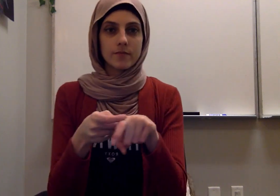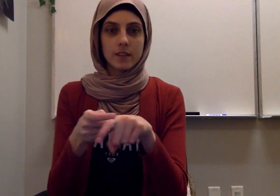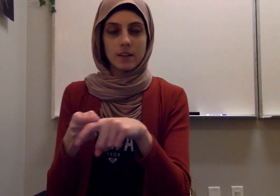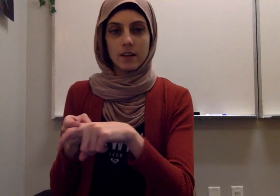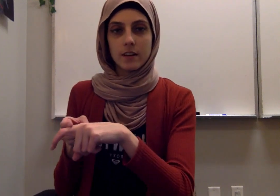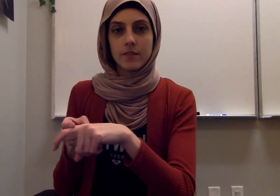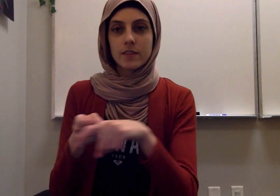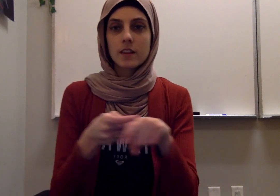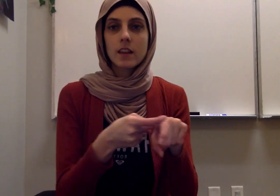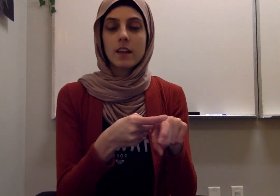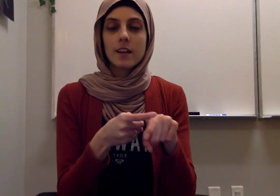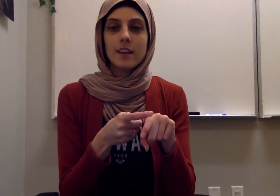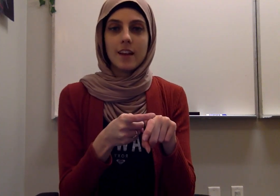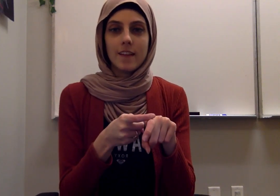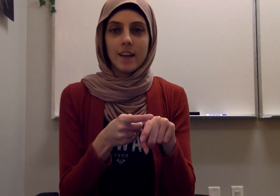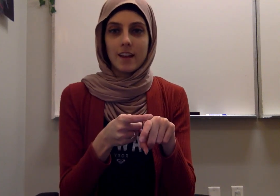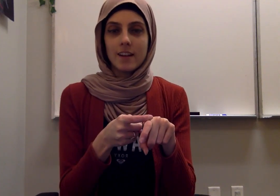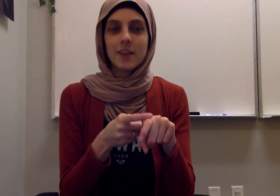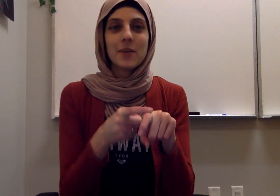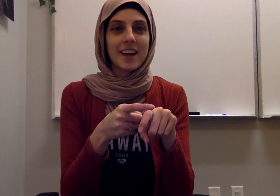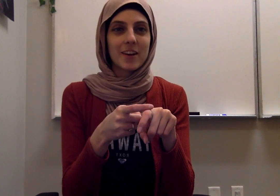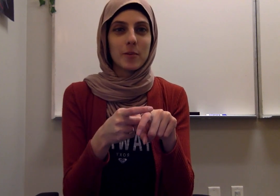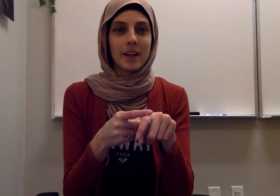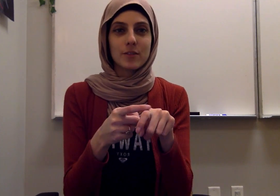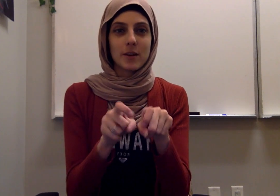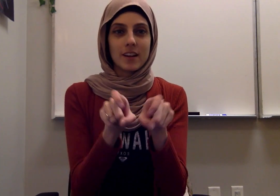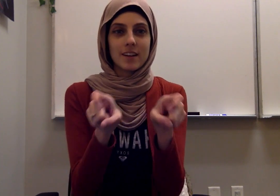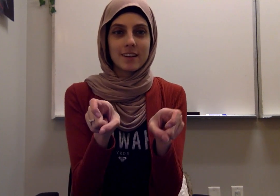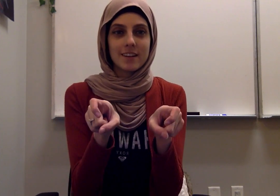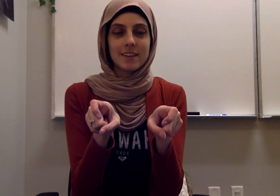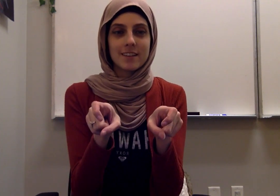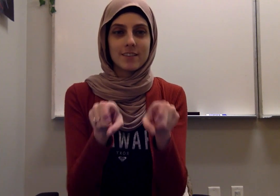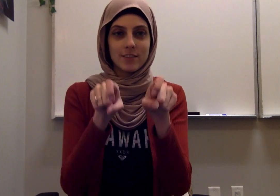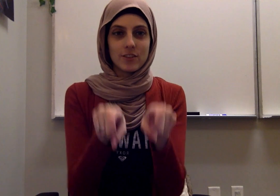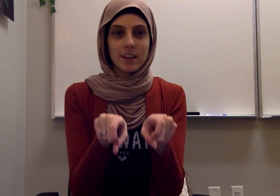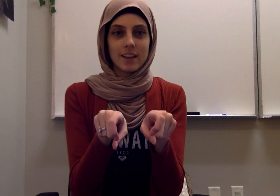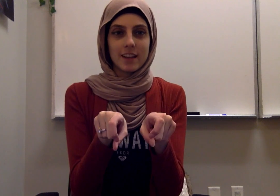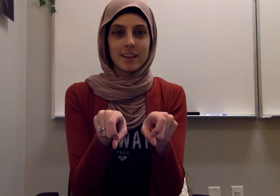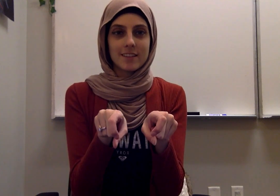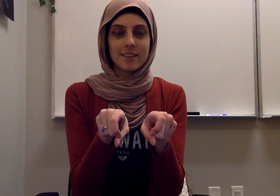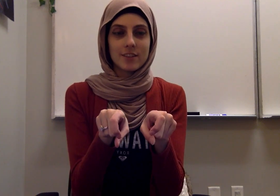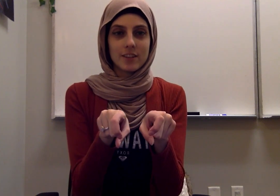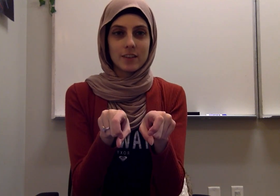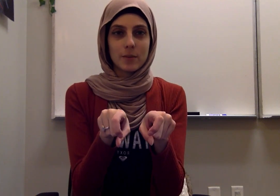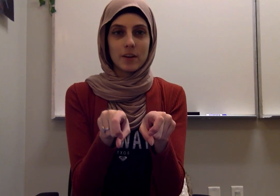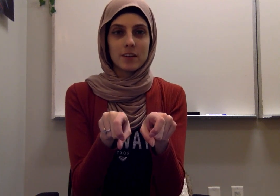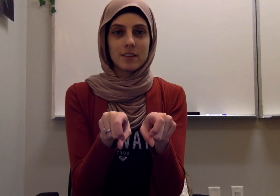Alright. And then what I call man spreading. You're sitting like this, your legs apart,